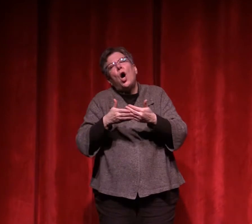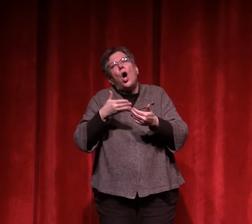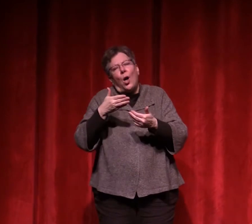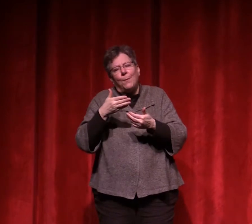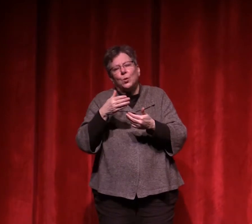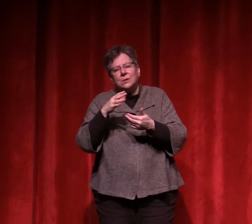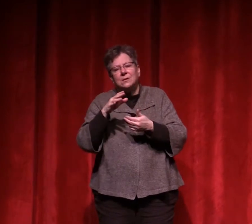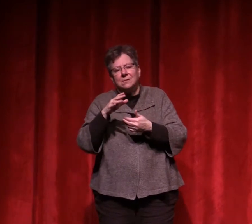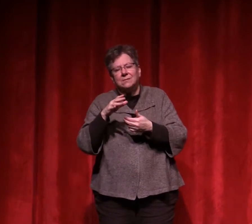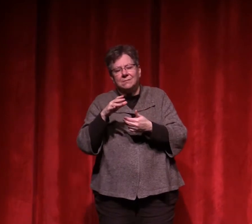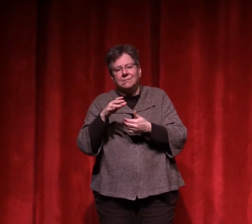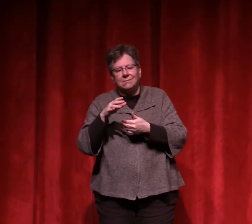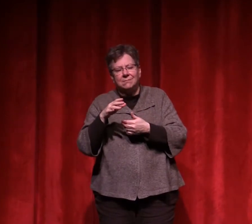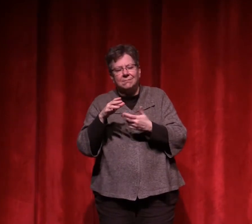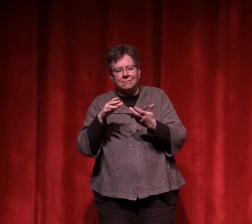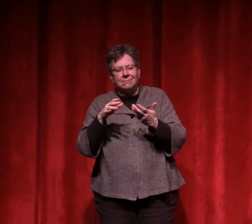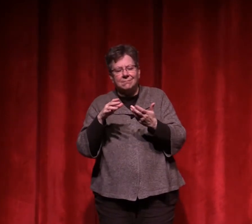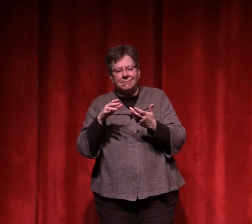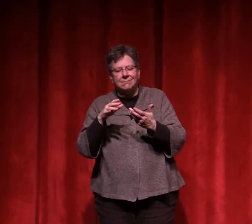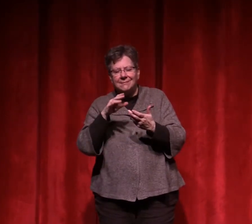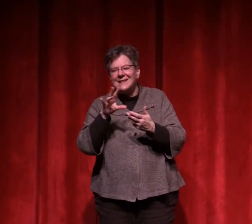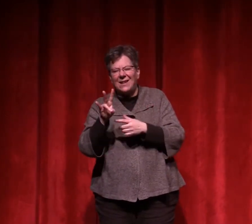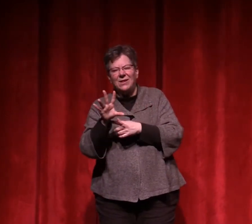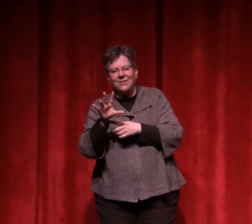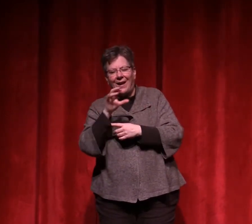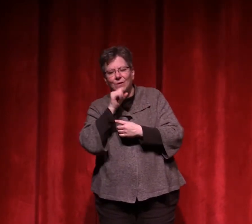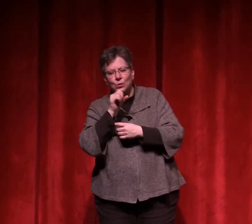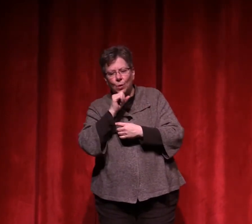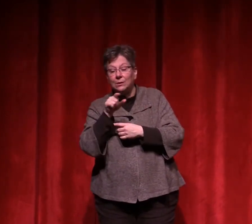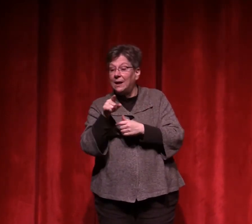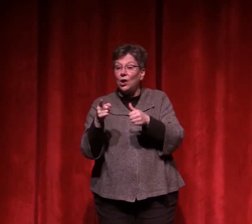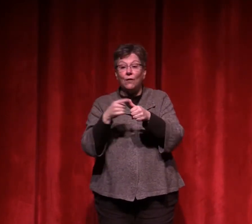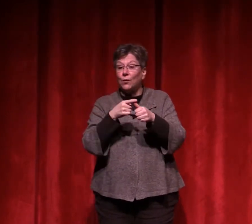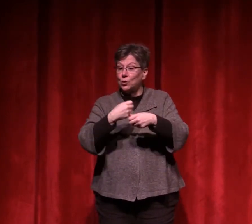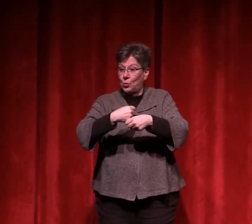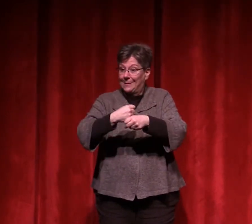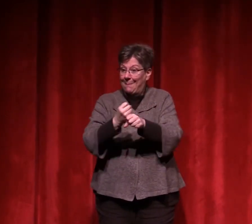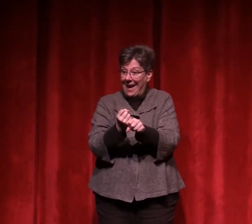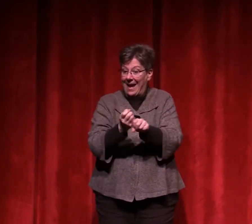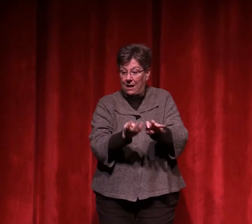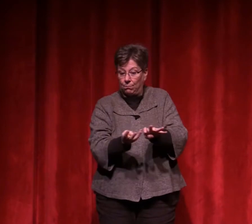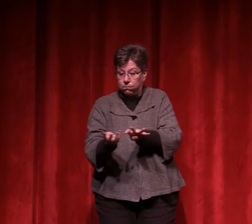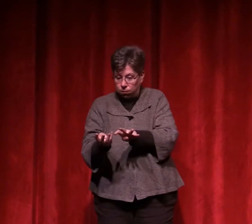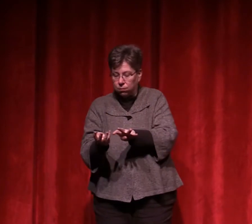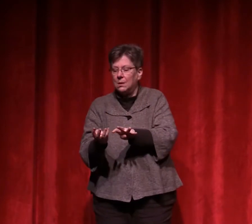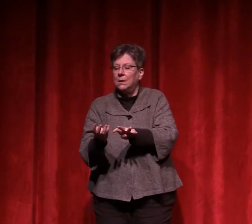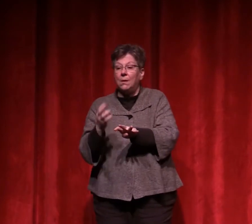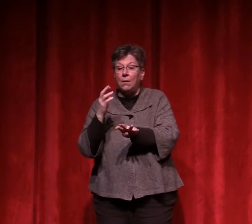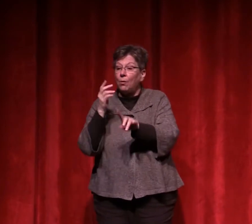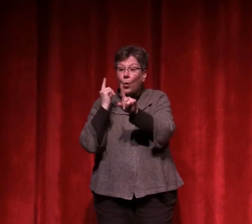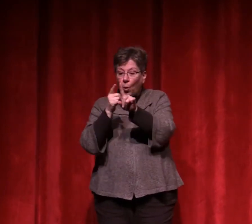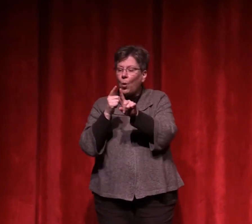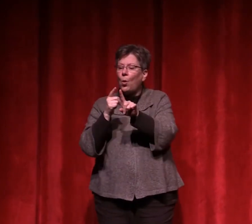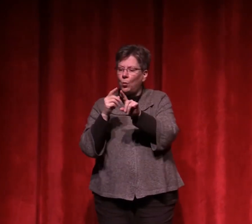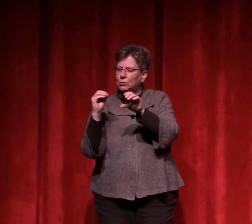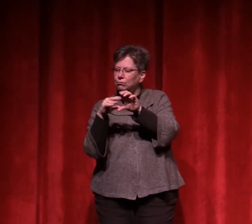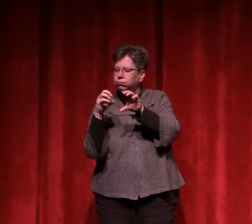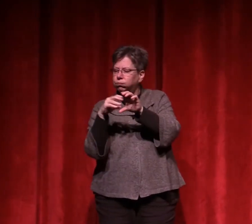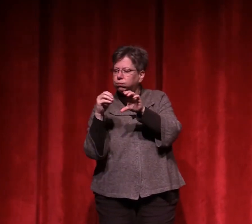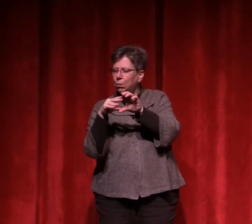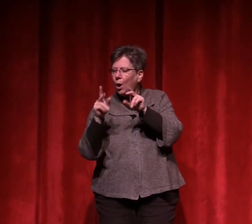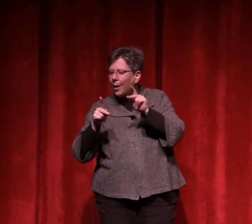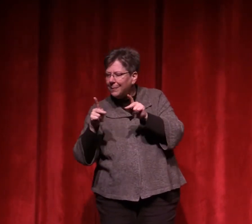75-year-old DC-3. It first came off the assembly line with the purpose of hauling people and cargo during World War